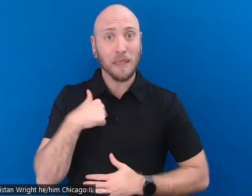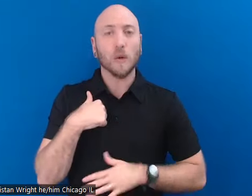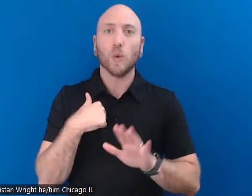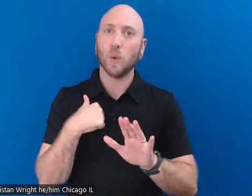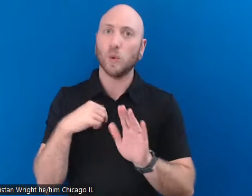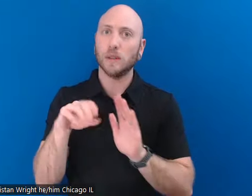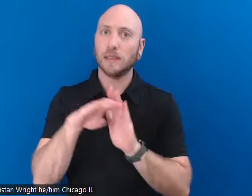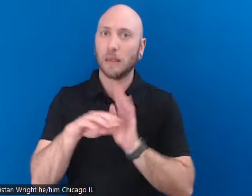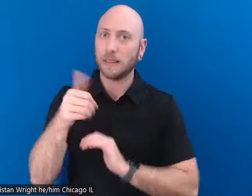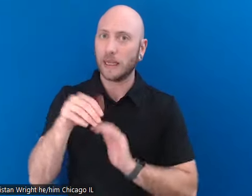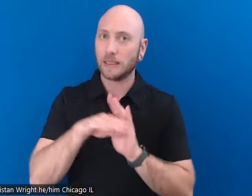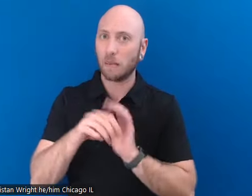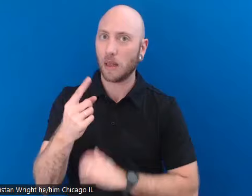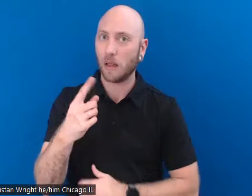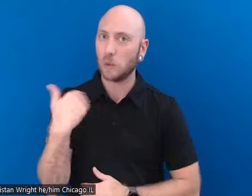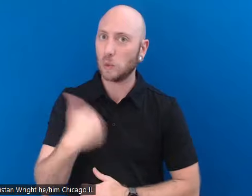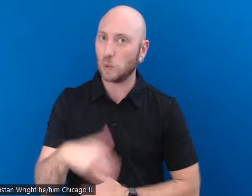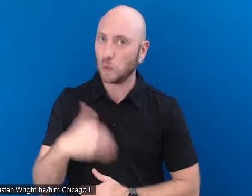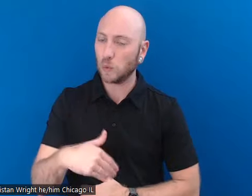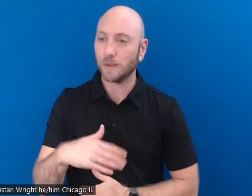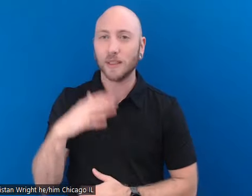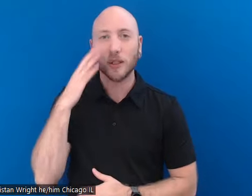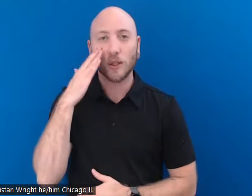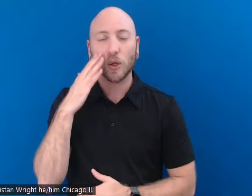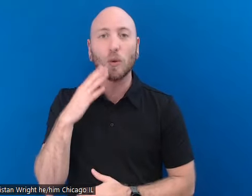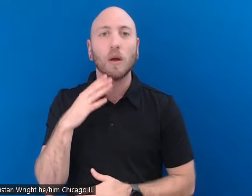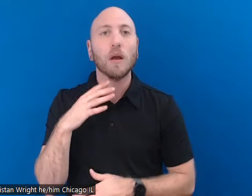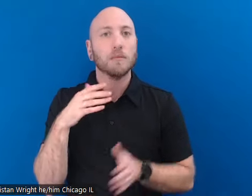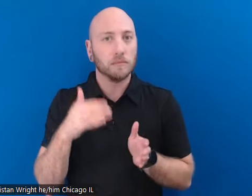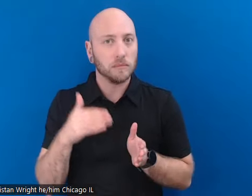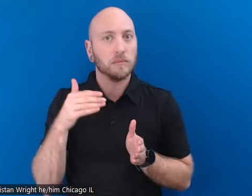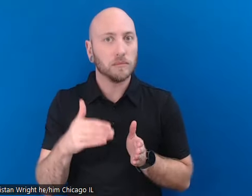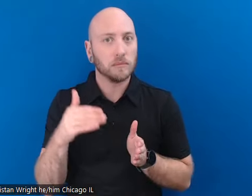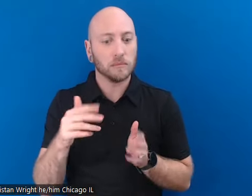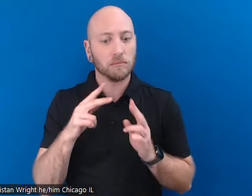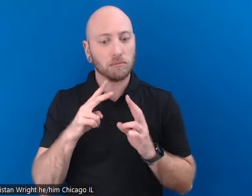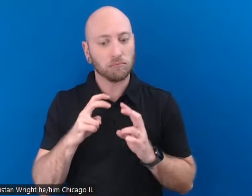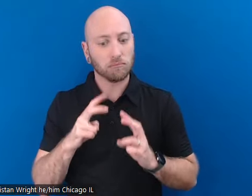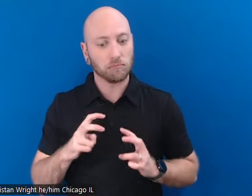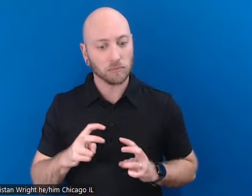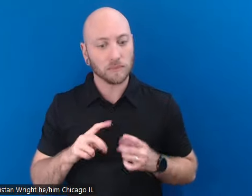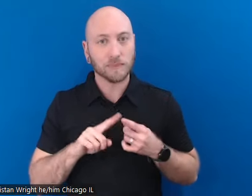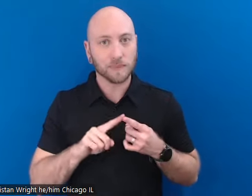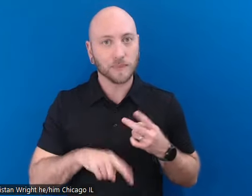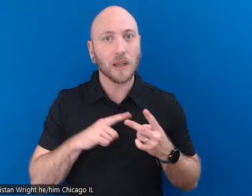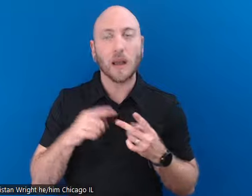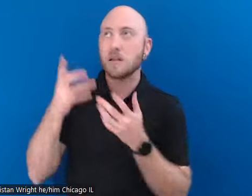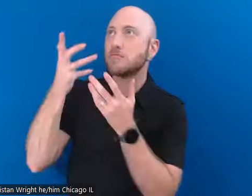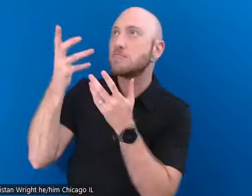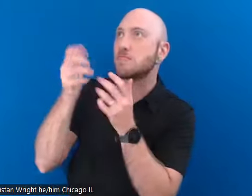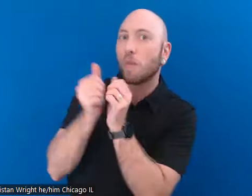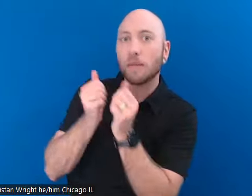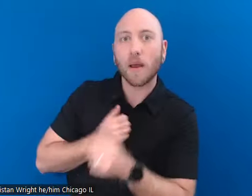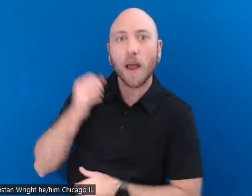11th step, right? Practicing those daily inventories and those conscious contacts with my higher power and making sure that